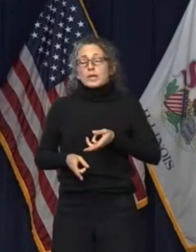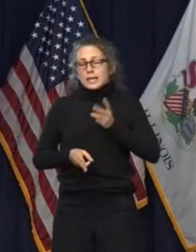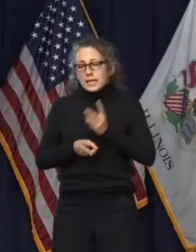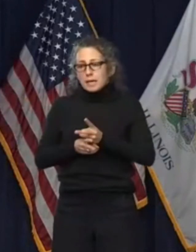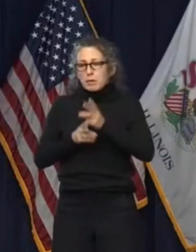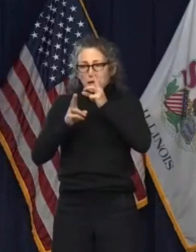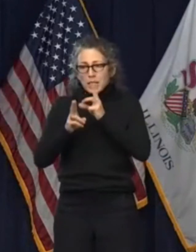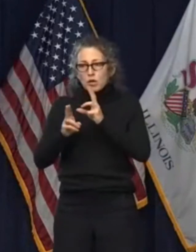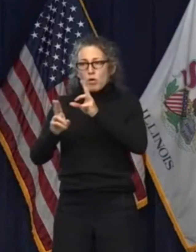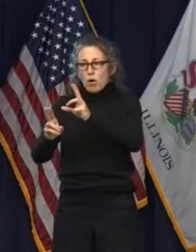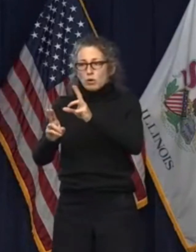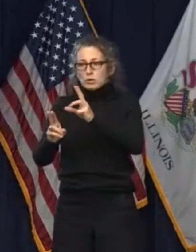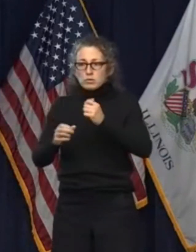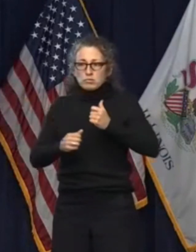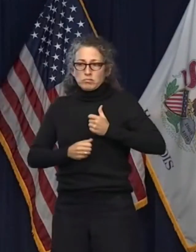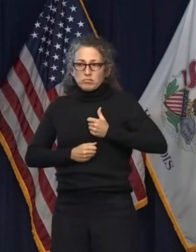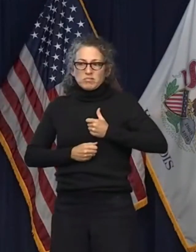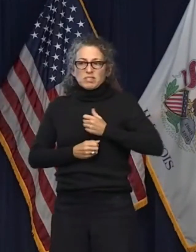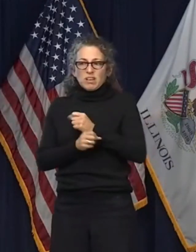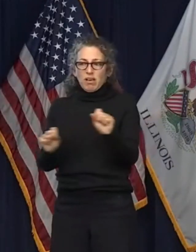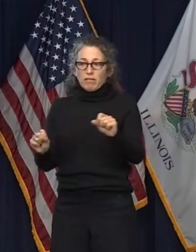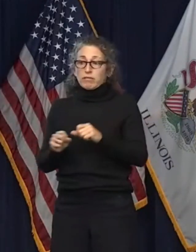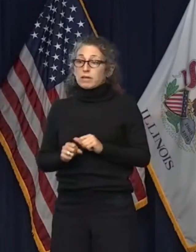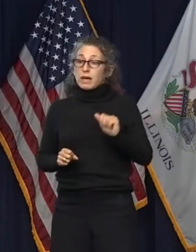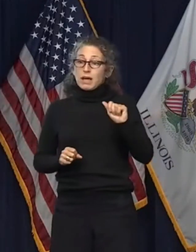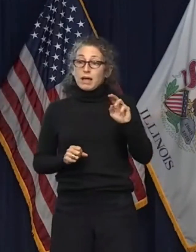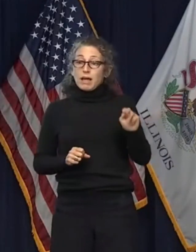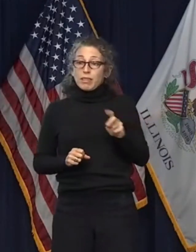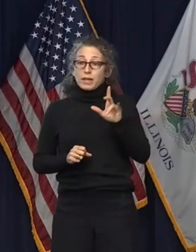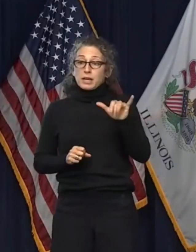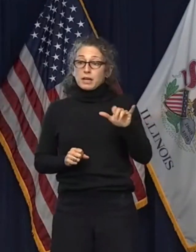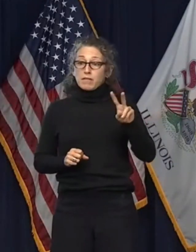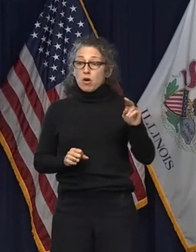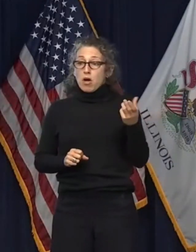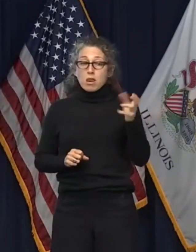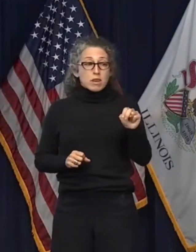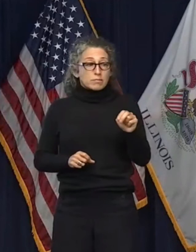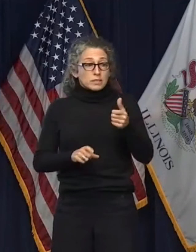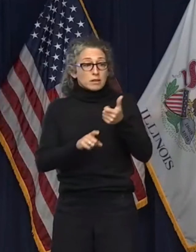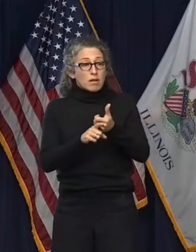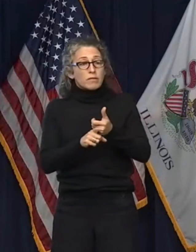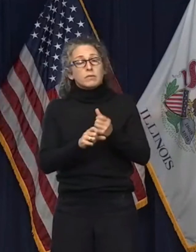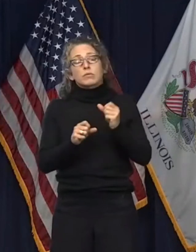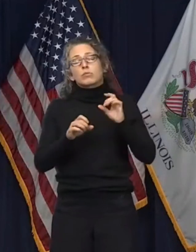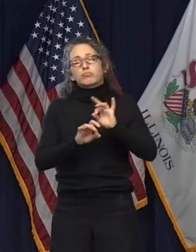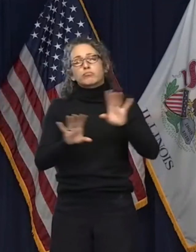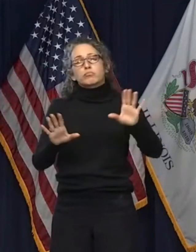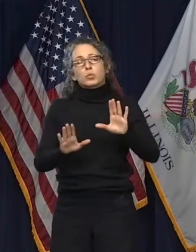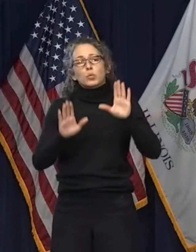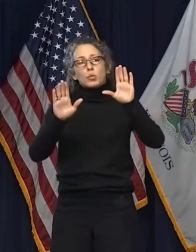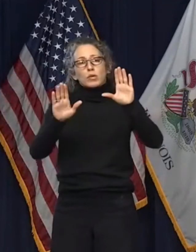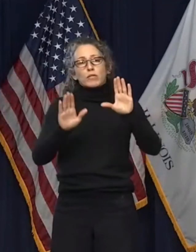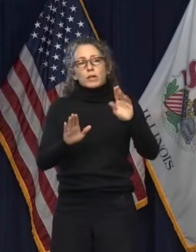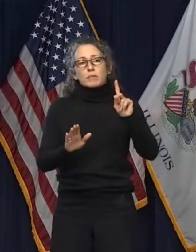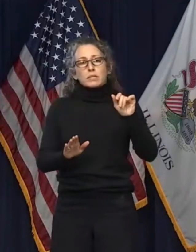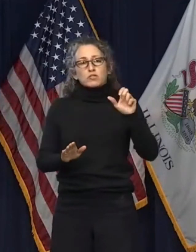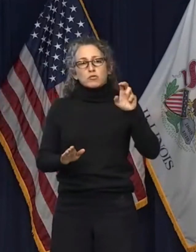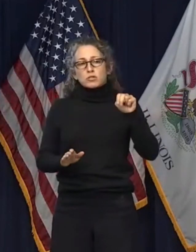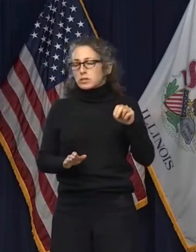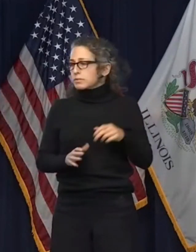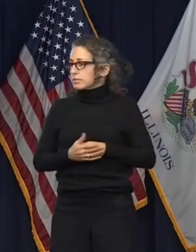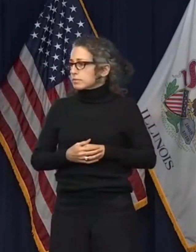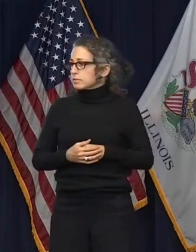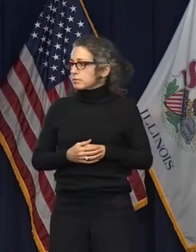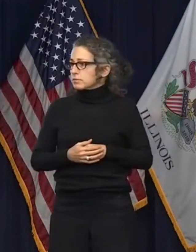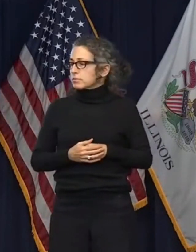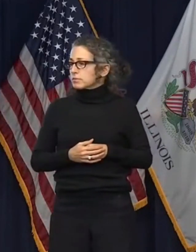safe. And to be honest with you, Anthony Vaughn is a terrific administrator. He'll do a great job leading that home.